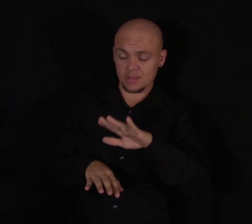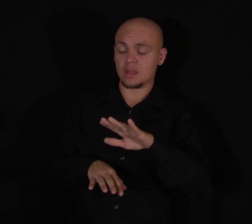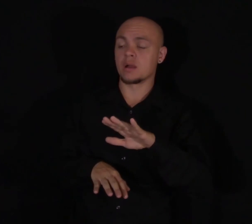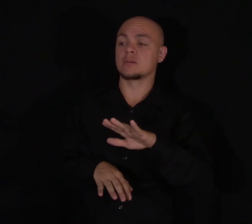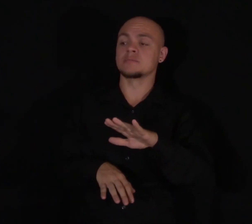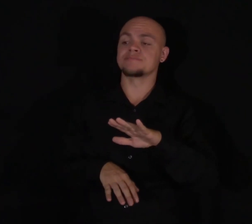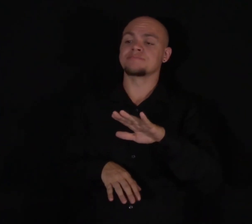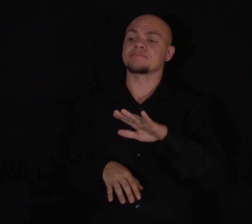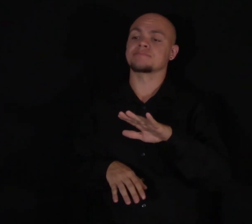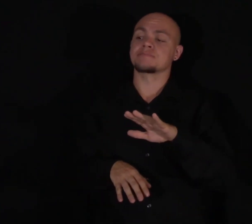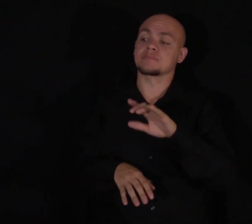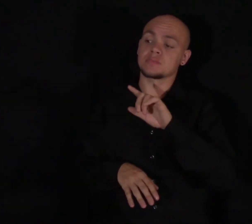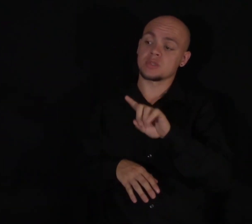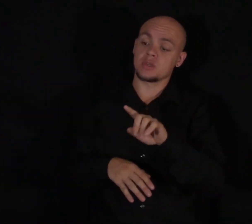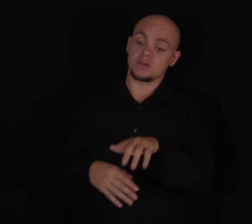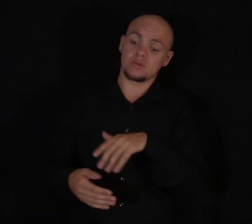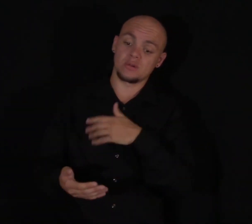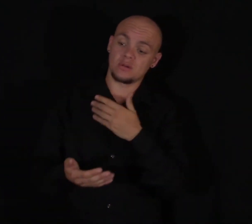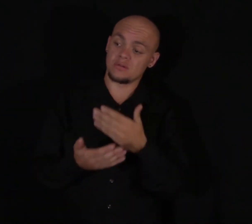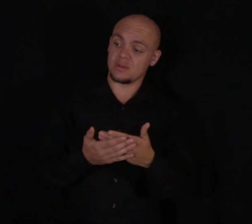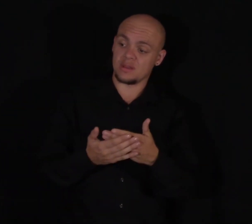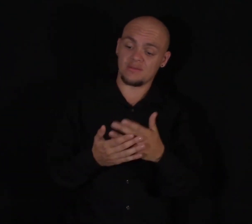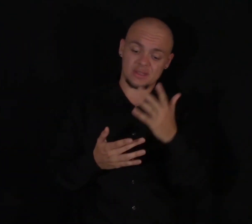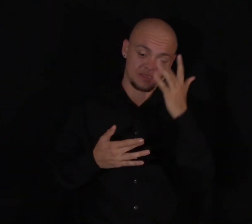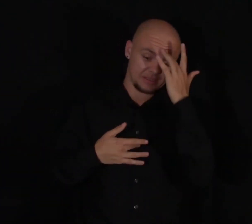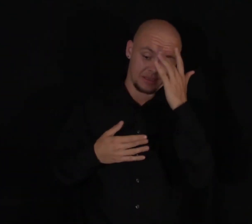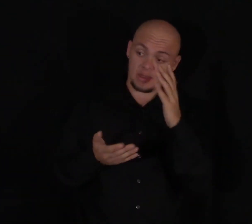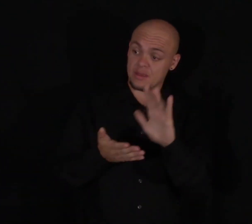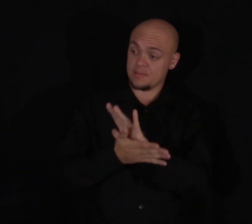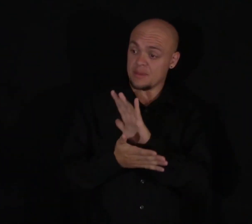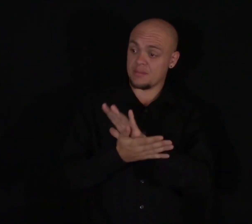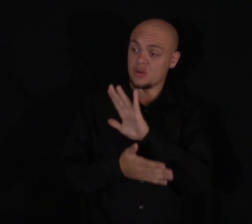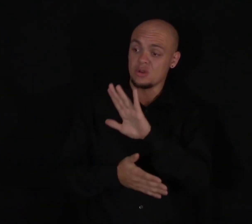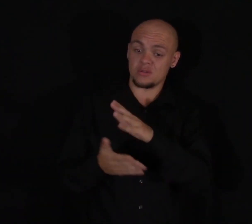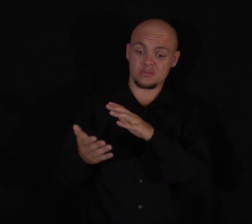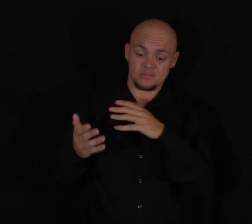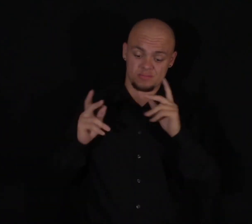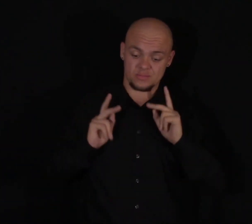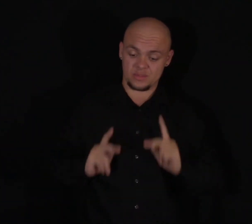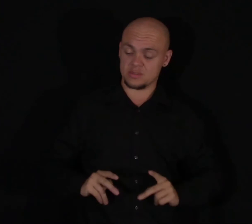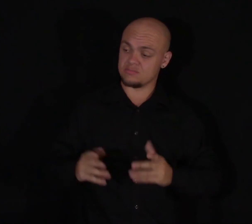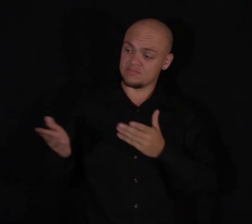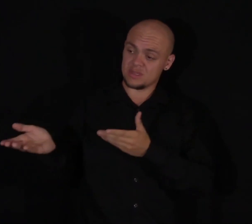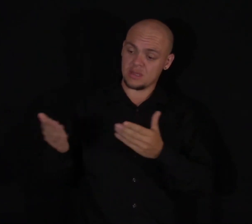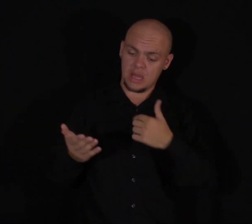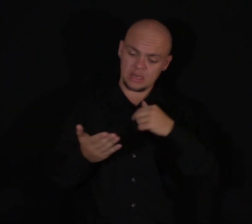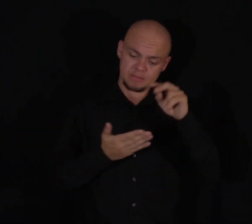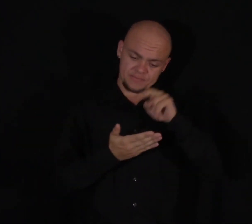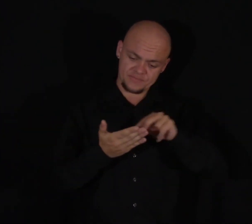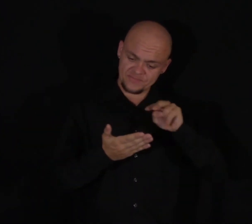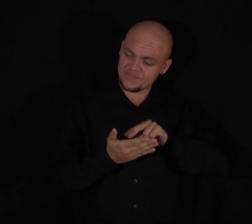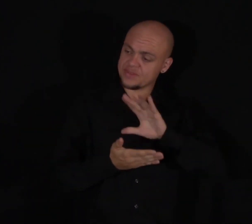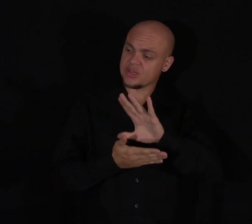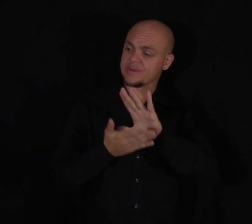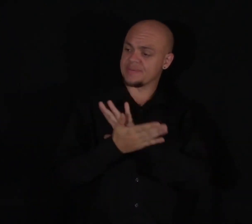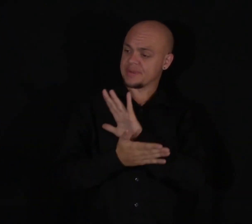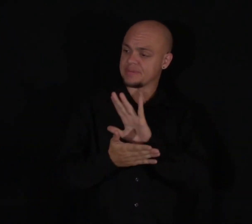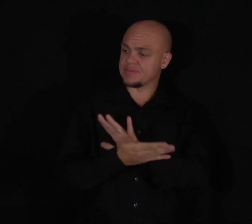Immediately upon your being taken ill, all the papers that were on your person were brought to me, and I examined them that I might discover some trace by which I